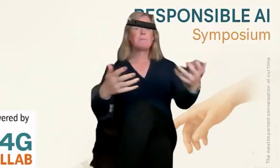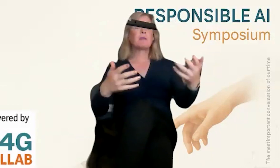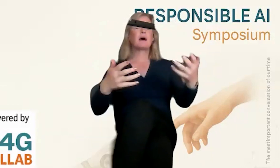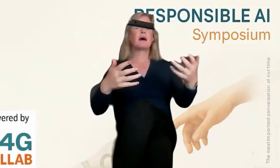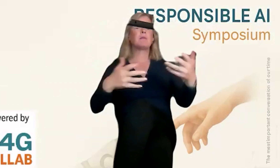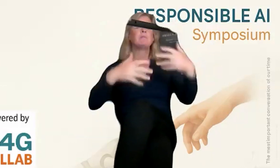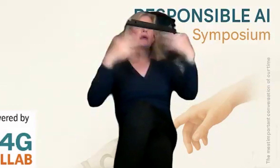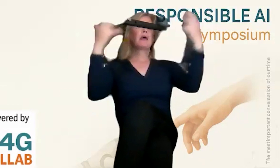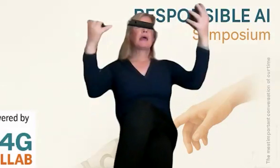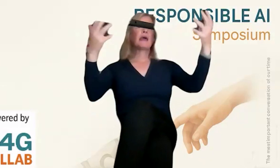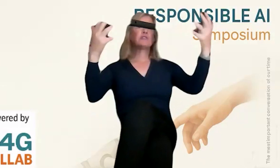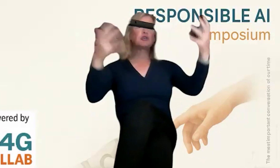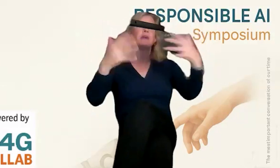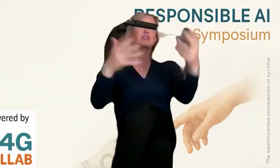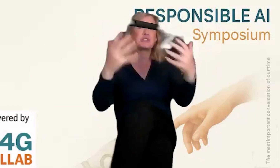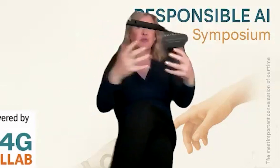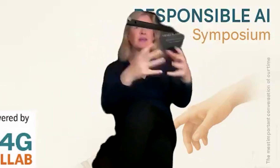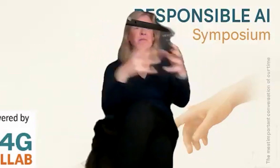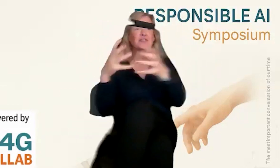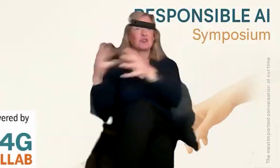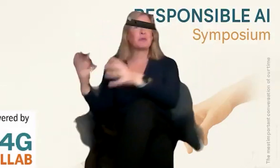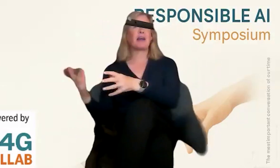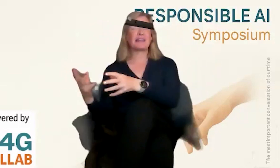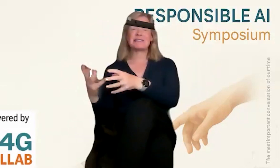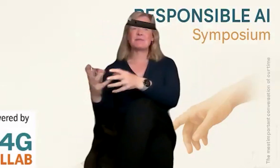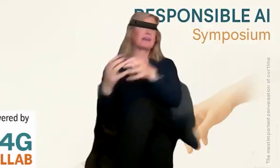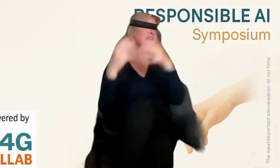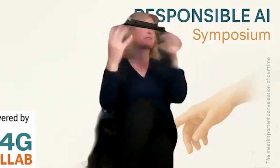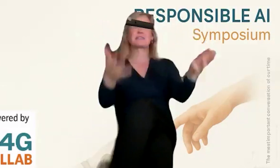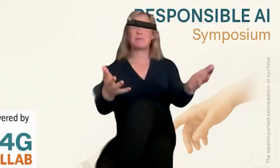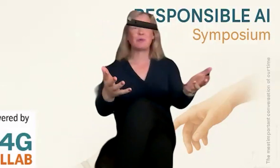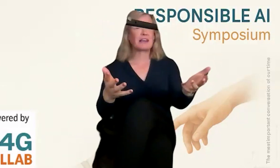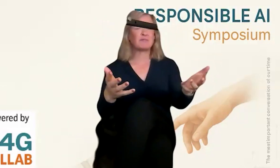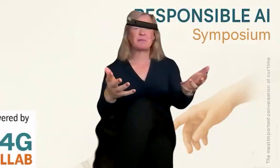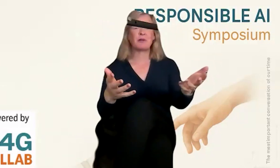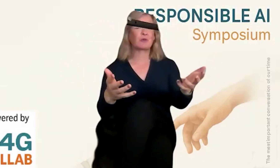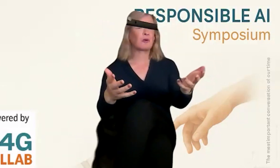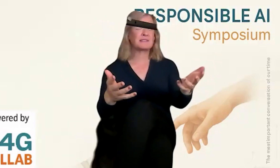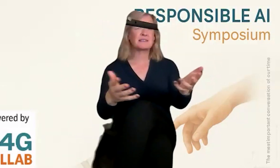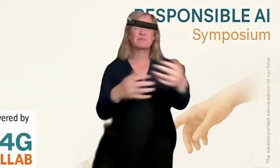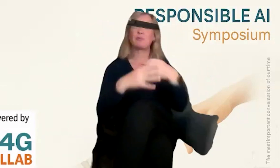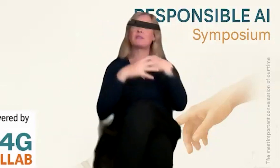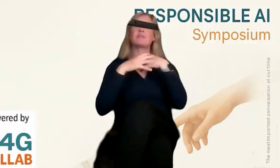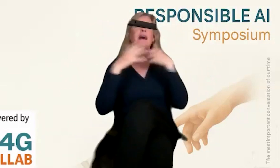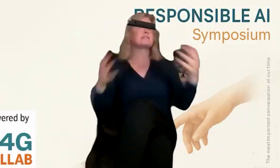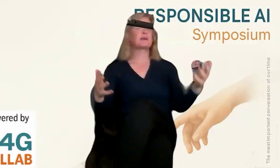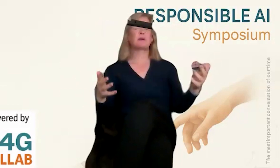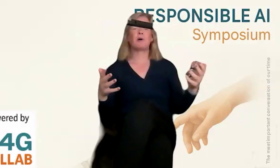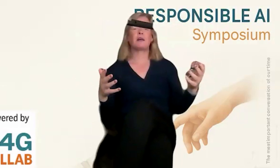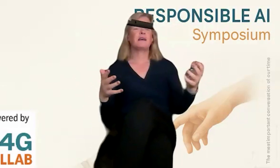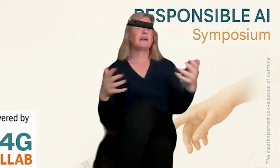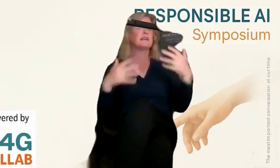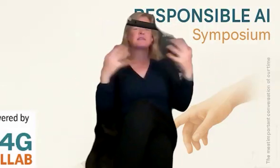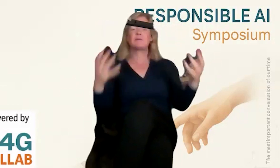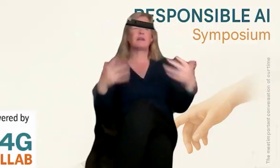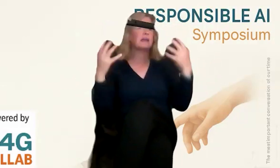data. And so we actually try to make certain the bot isn't, because, for example, we could have people in crisis. Boy, the last thing we